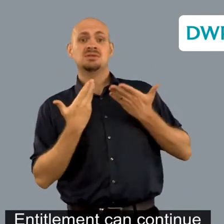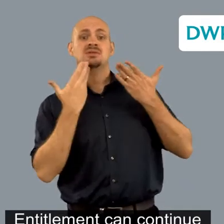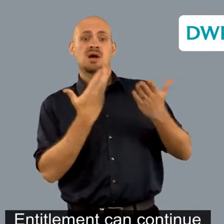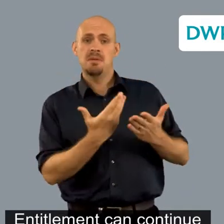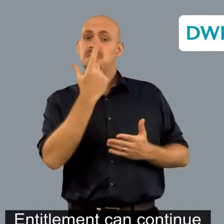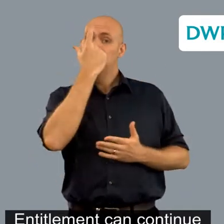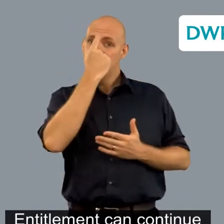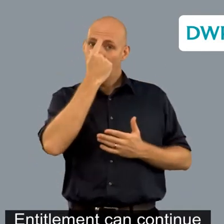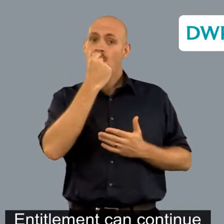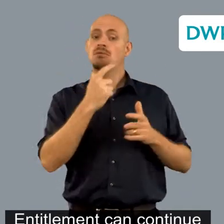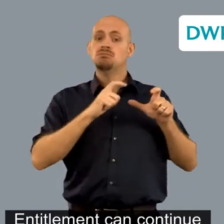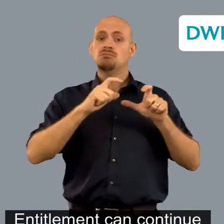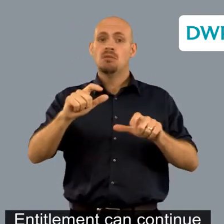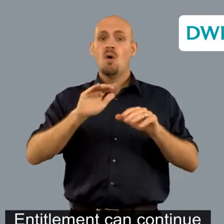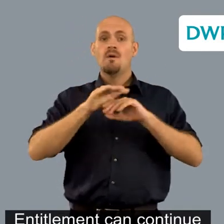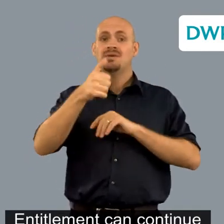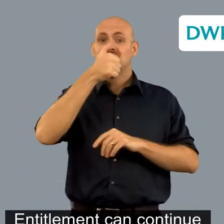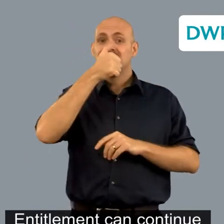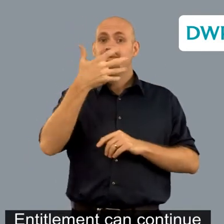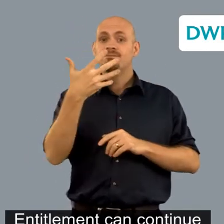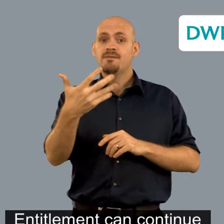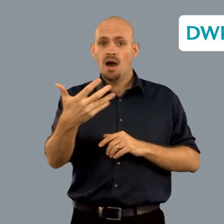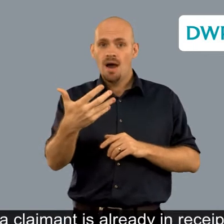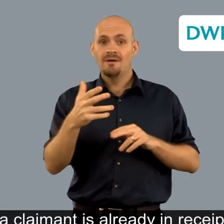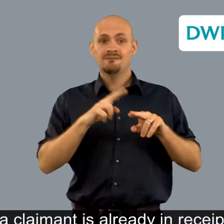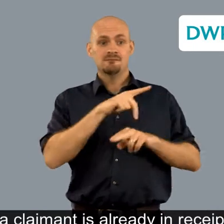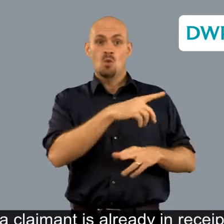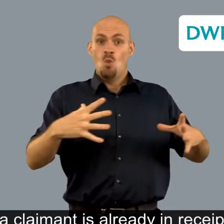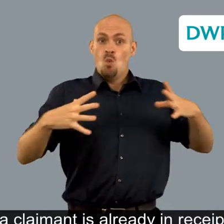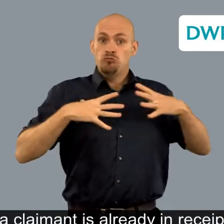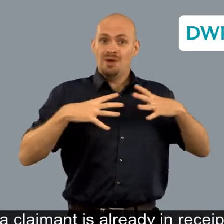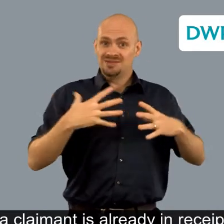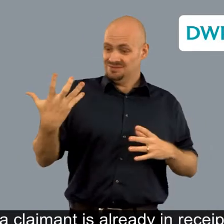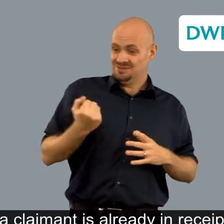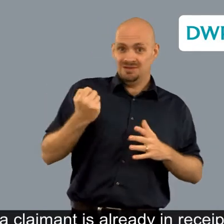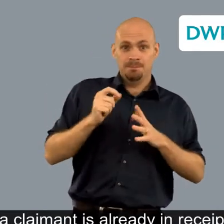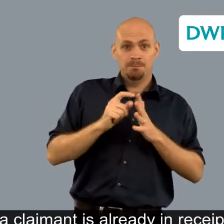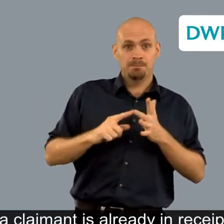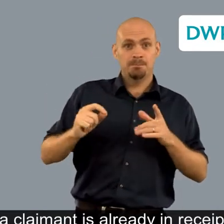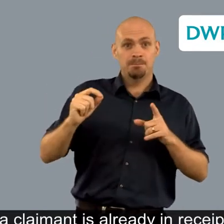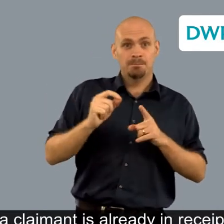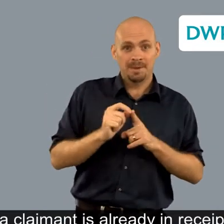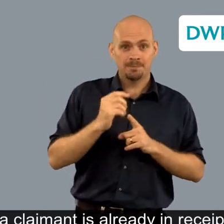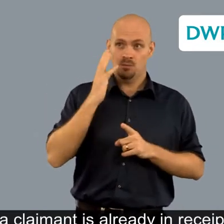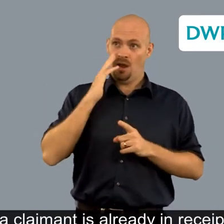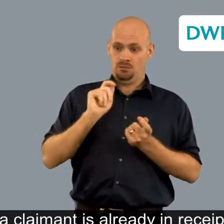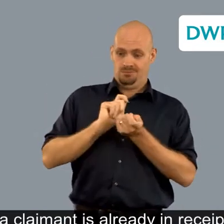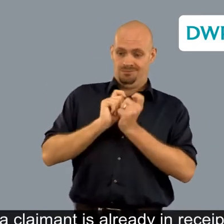Entitlement can continue after the age of 65 if a claimant is already in receipt of PIP when they